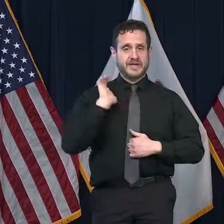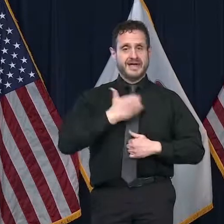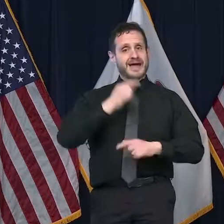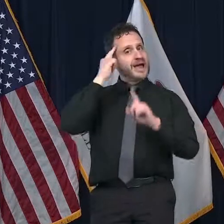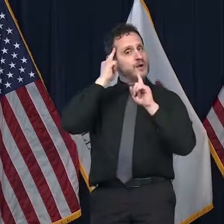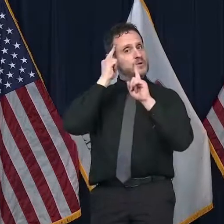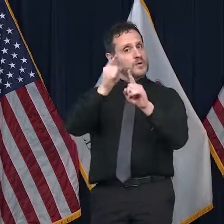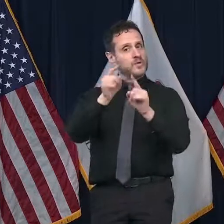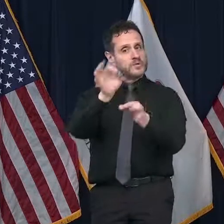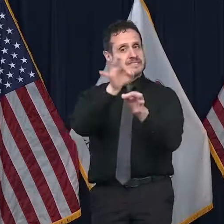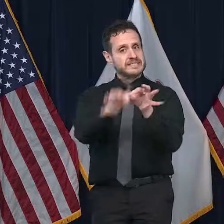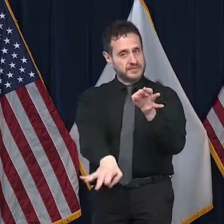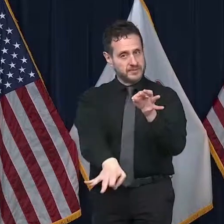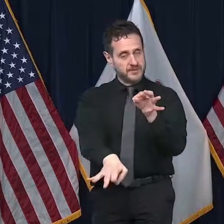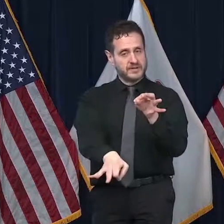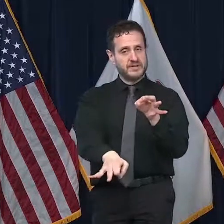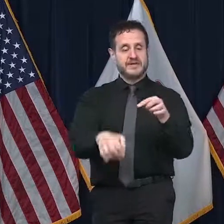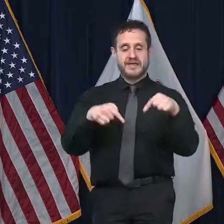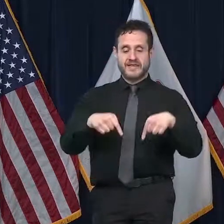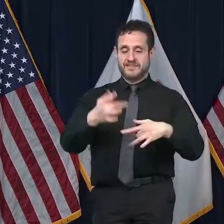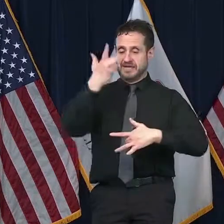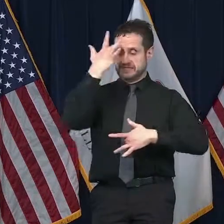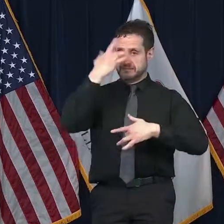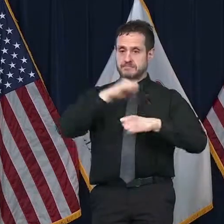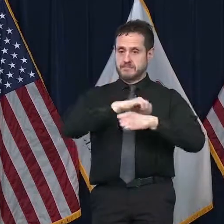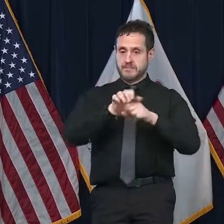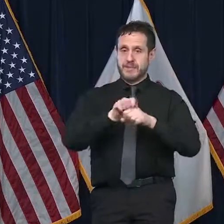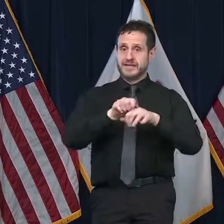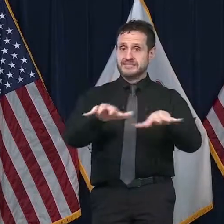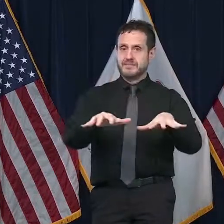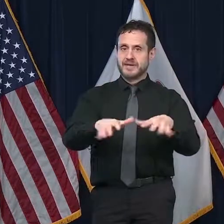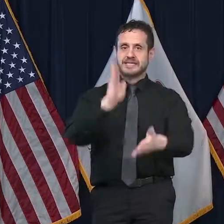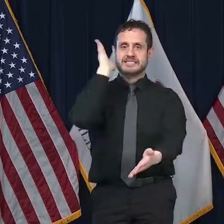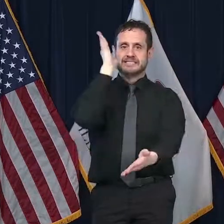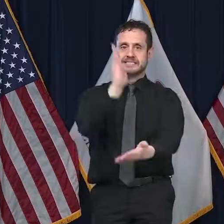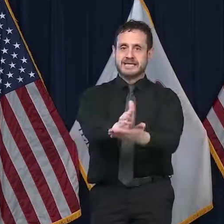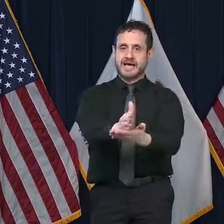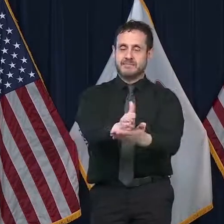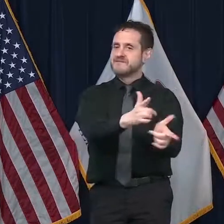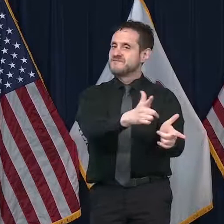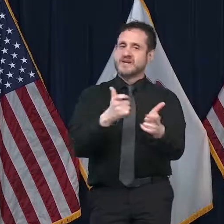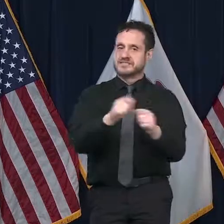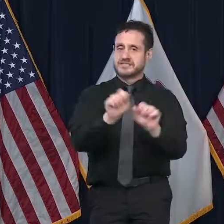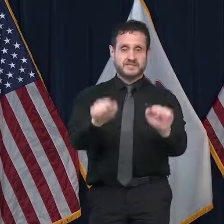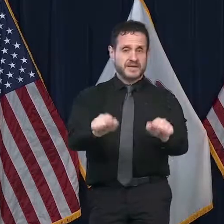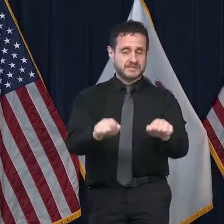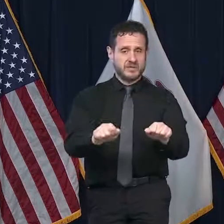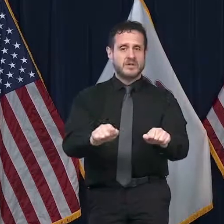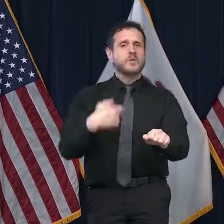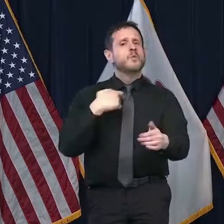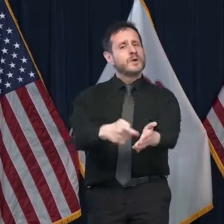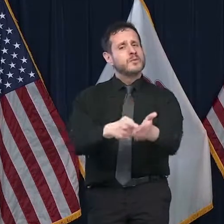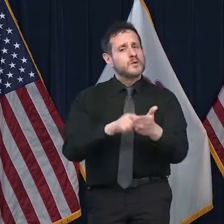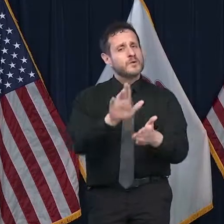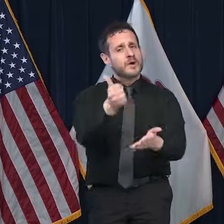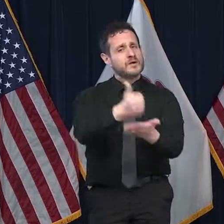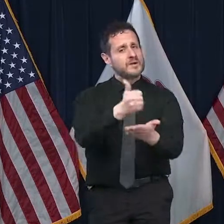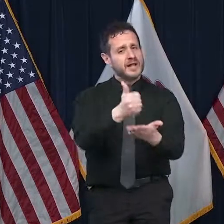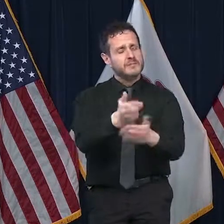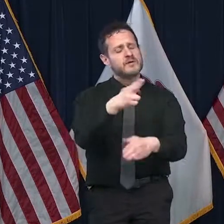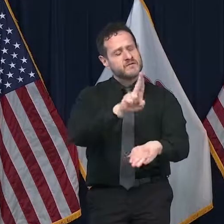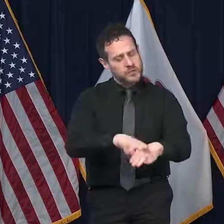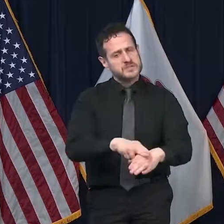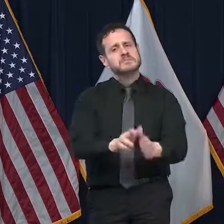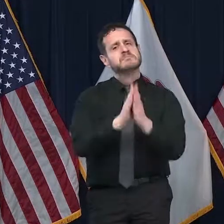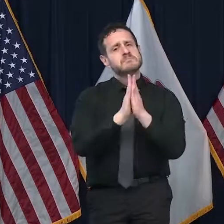is simple: end this pandemic as quickly as possible. And we need your help to do that, of course. So please continue to wear